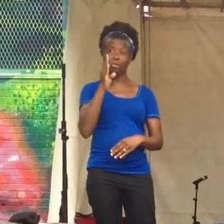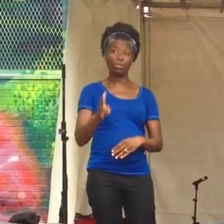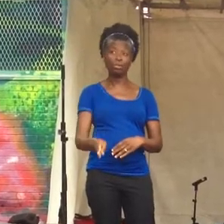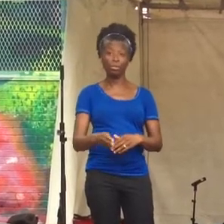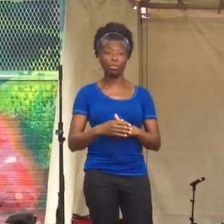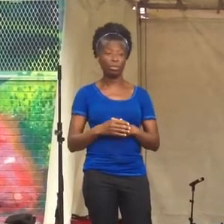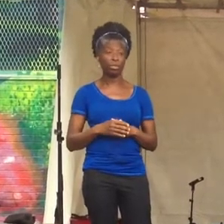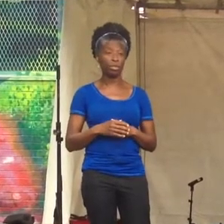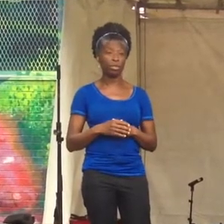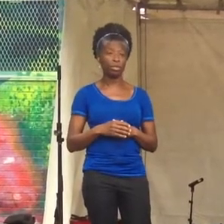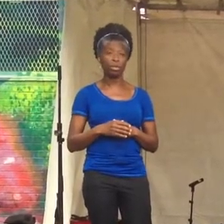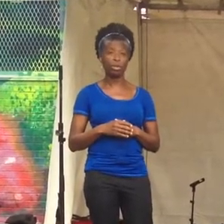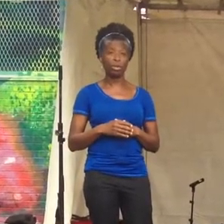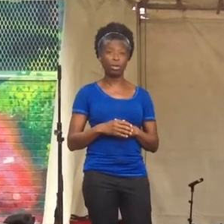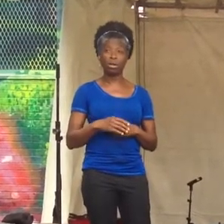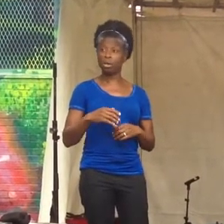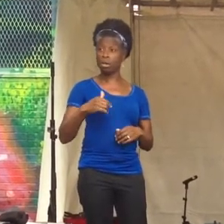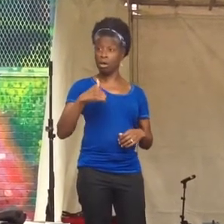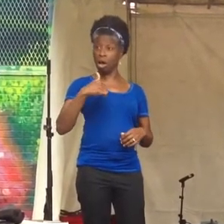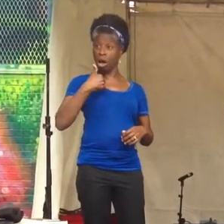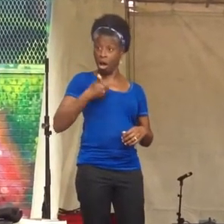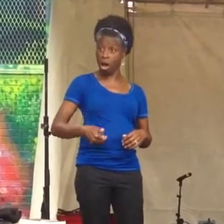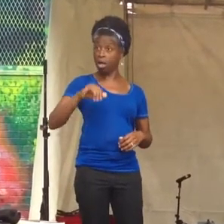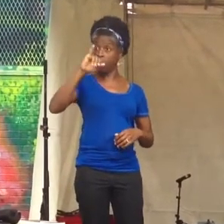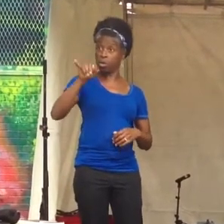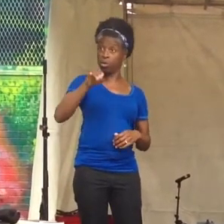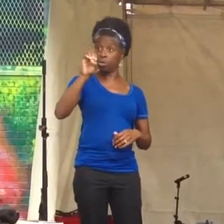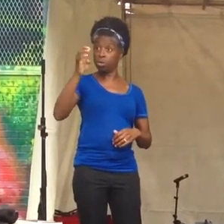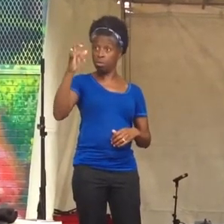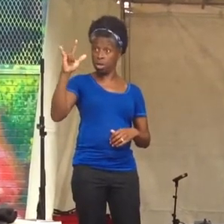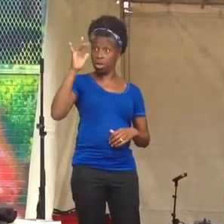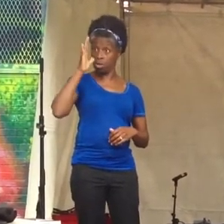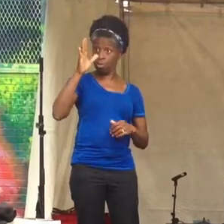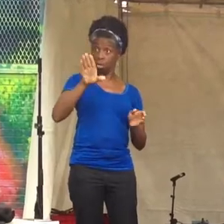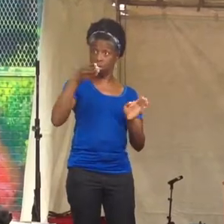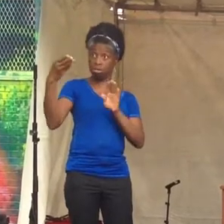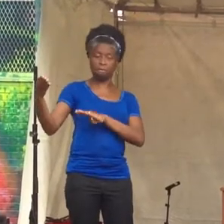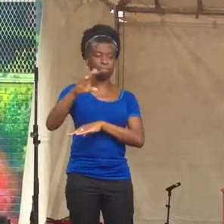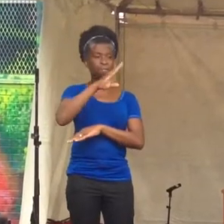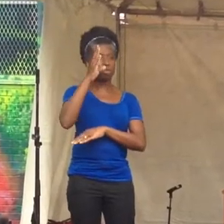I never died, says he.